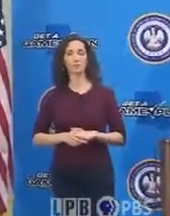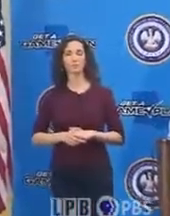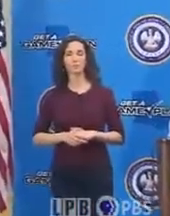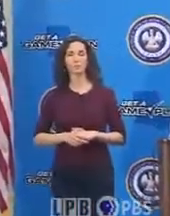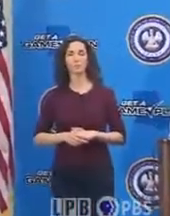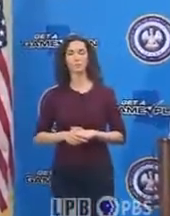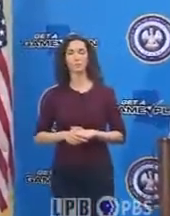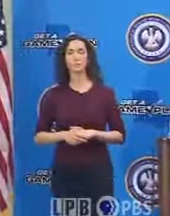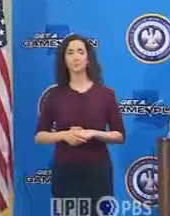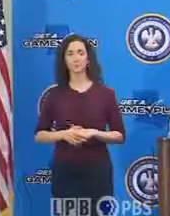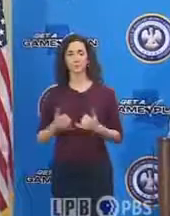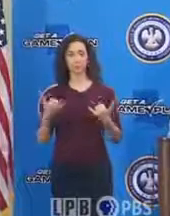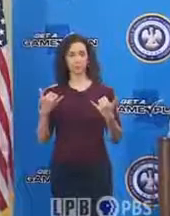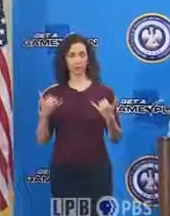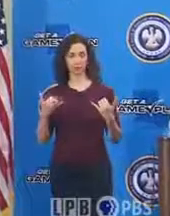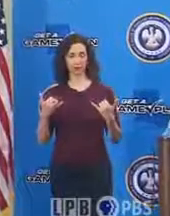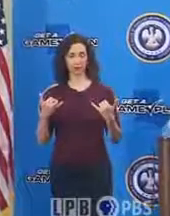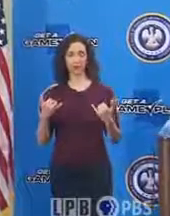Specifically, we added today